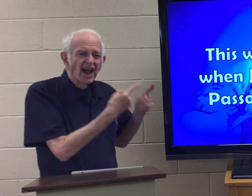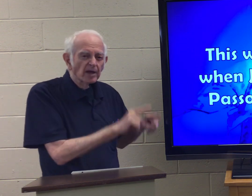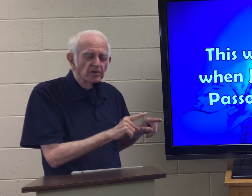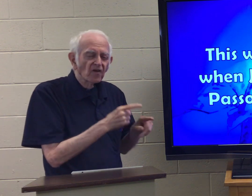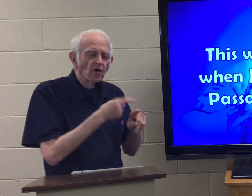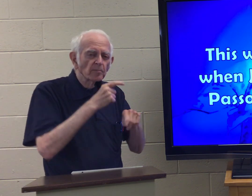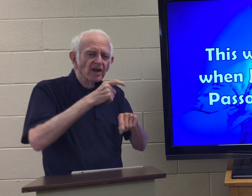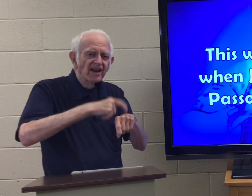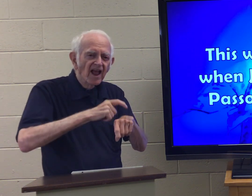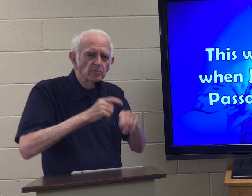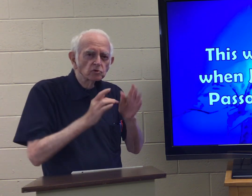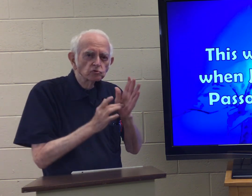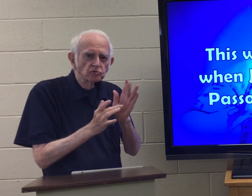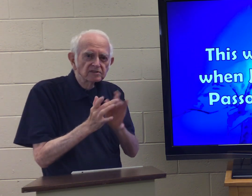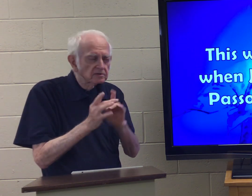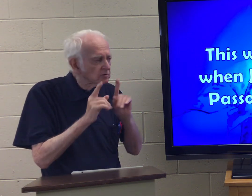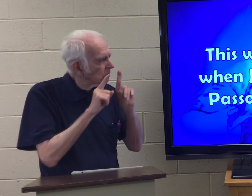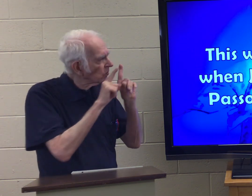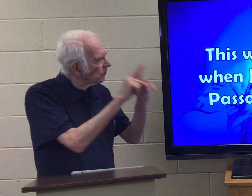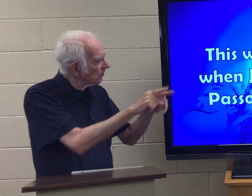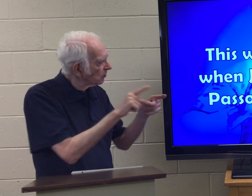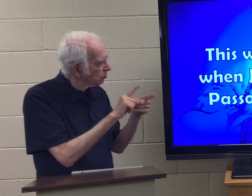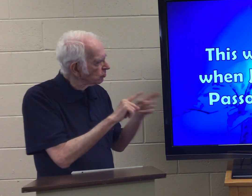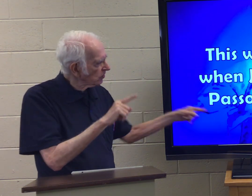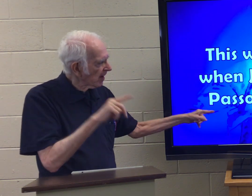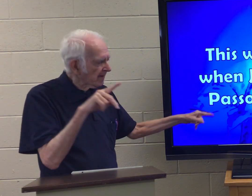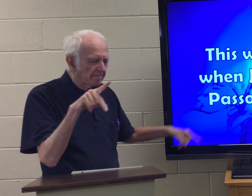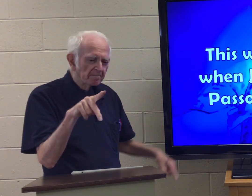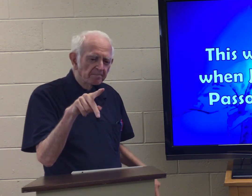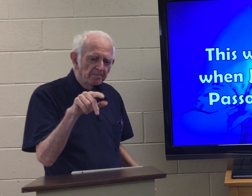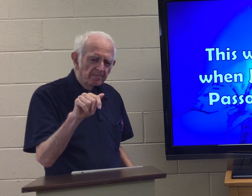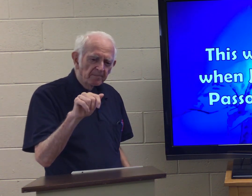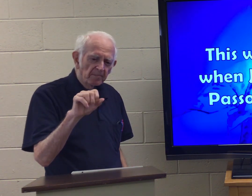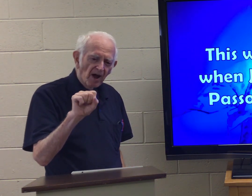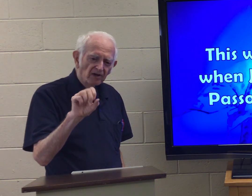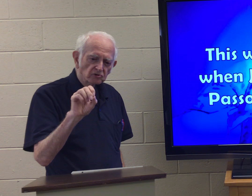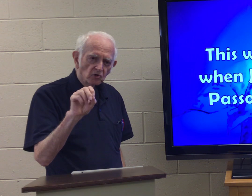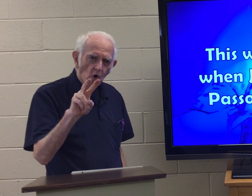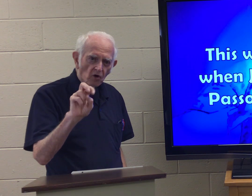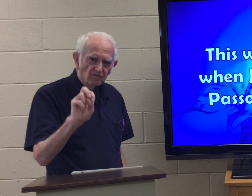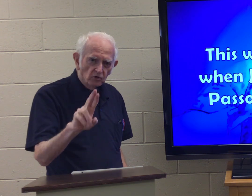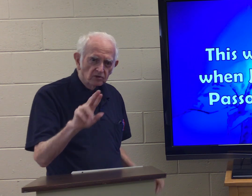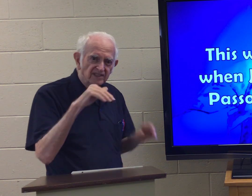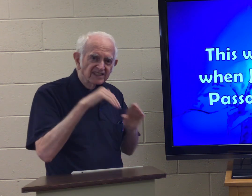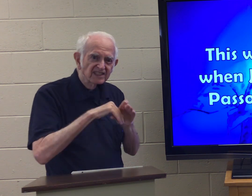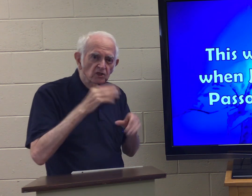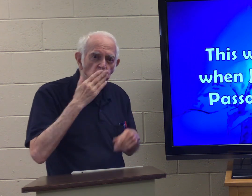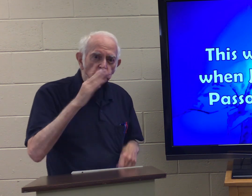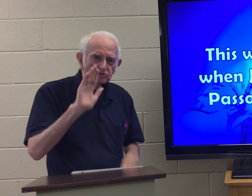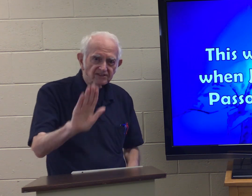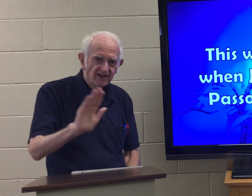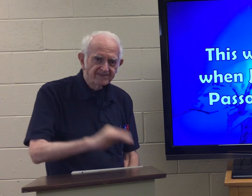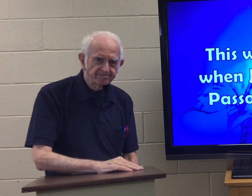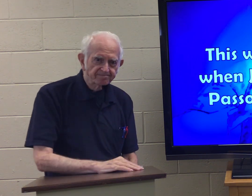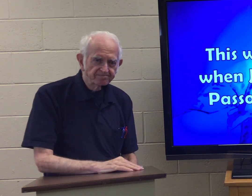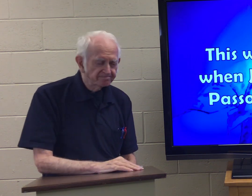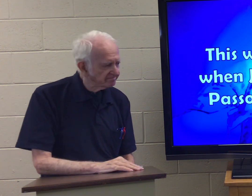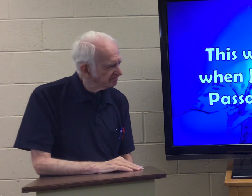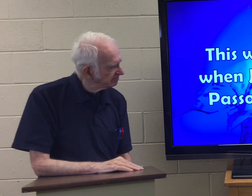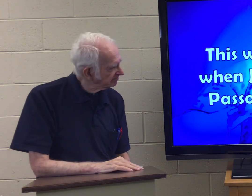This is a time when Jesus went to the Passover in Jerusalem.